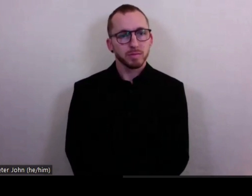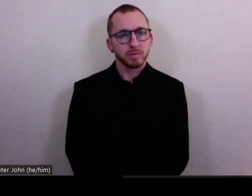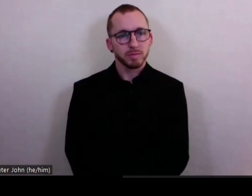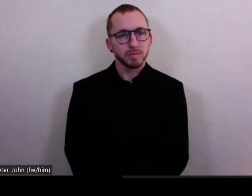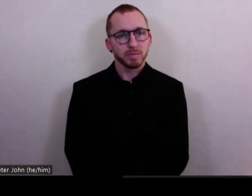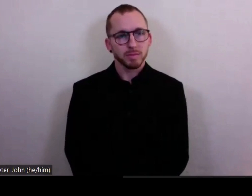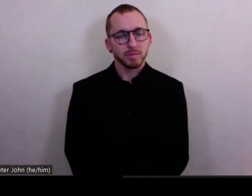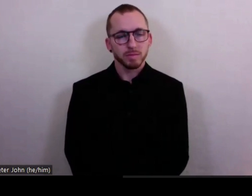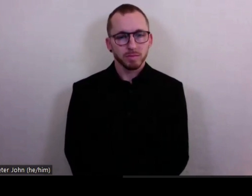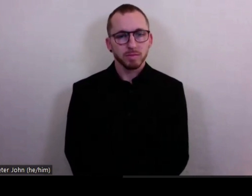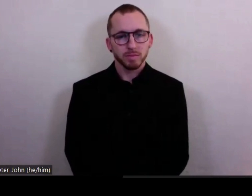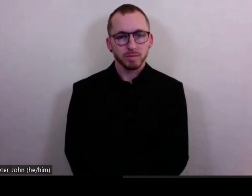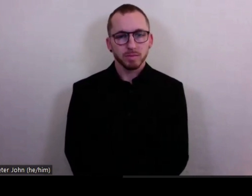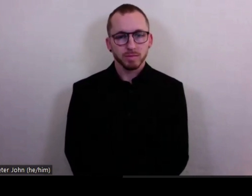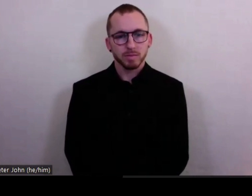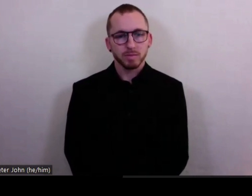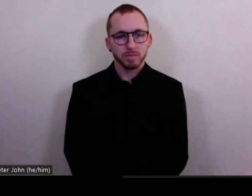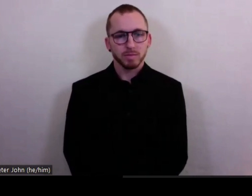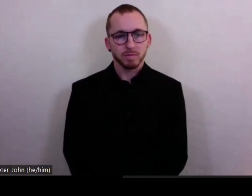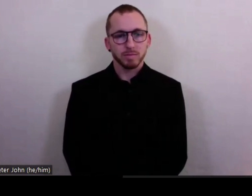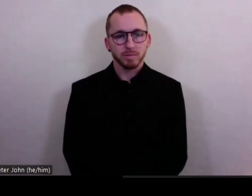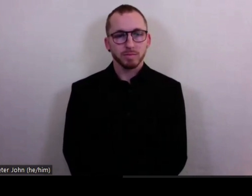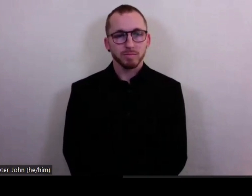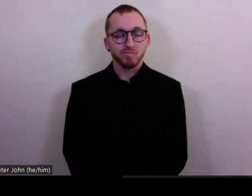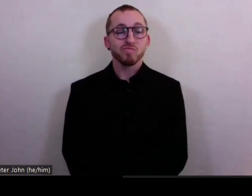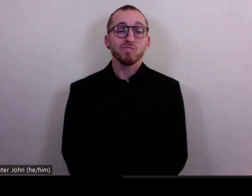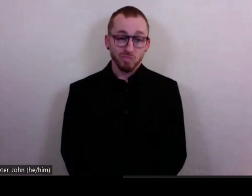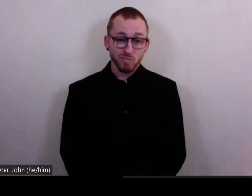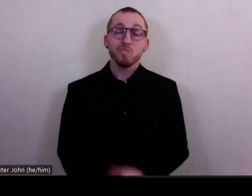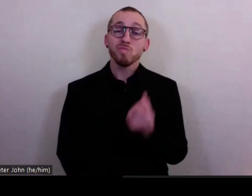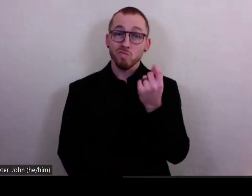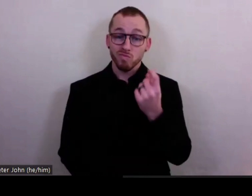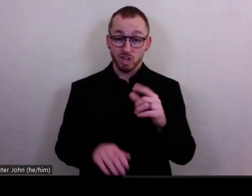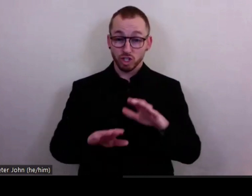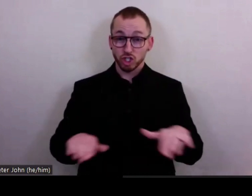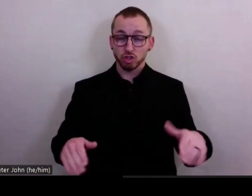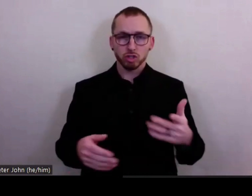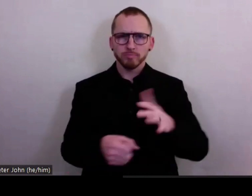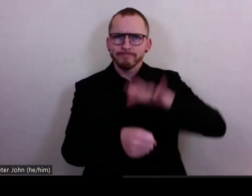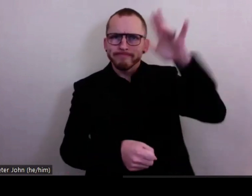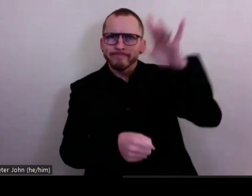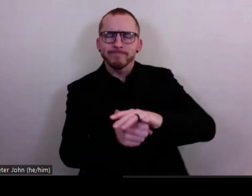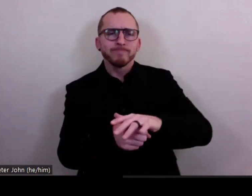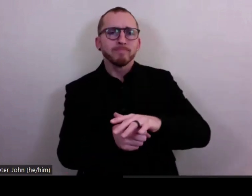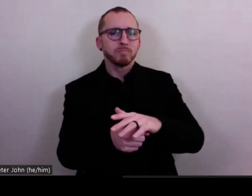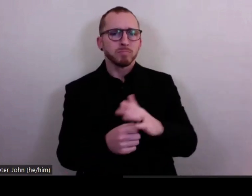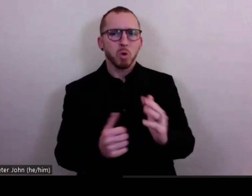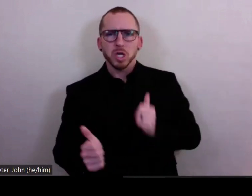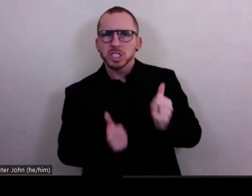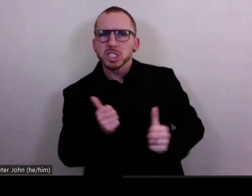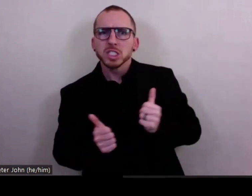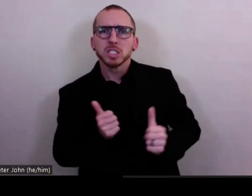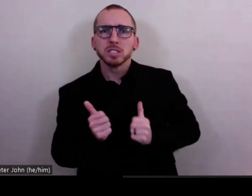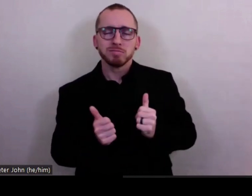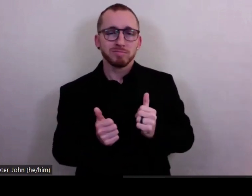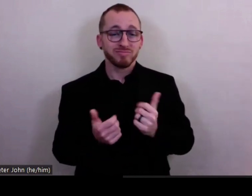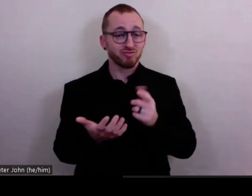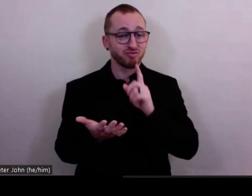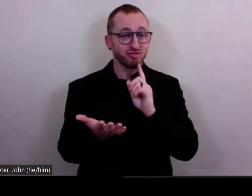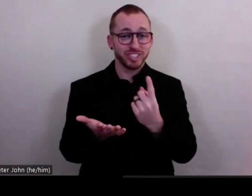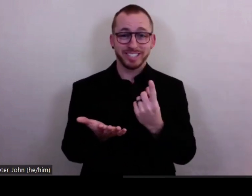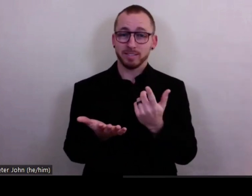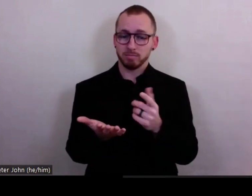have. The oppositional, if I think that you're about to say something negative, it's on,